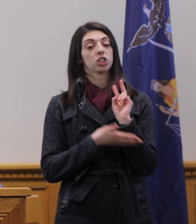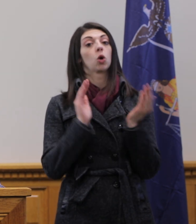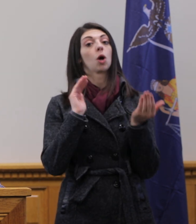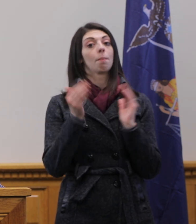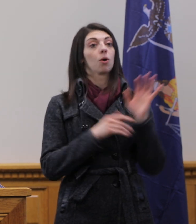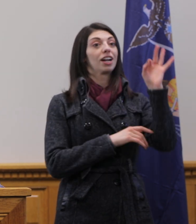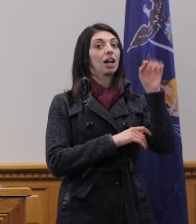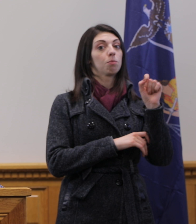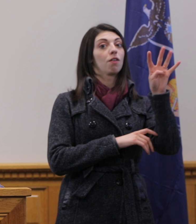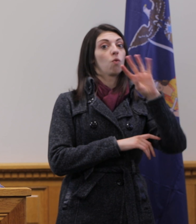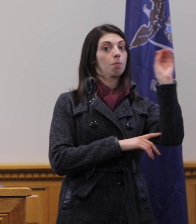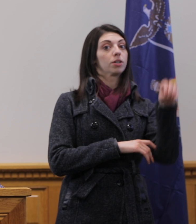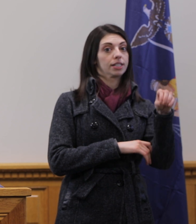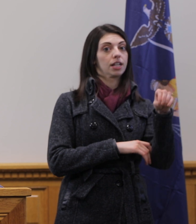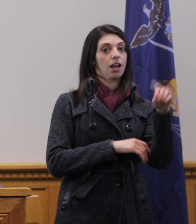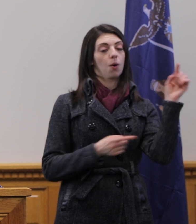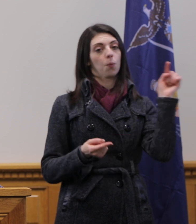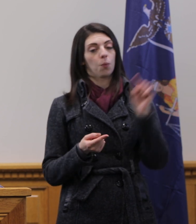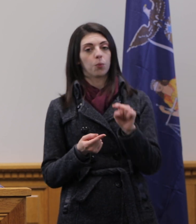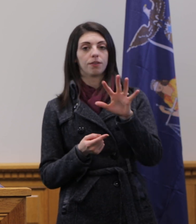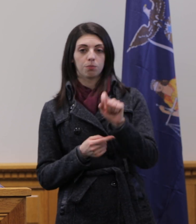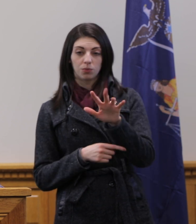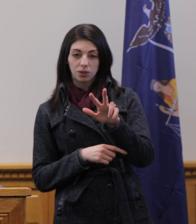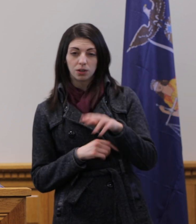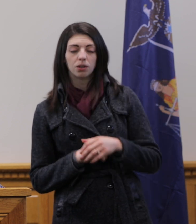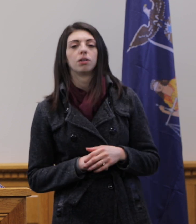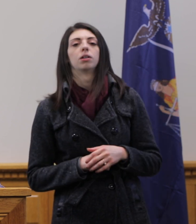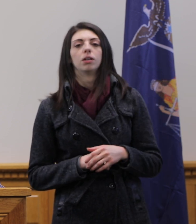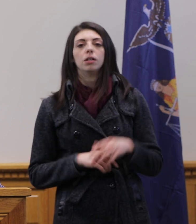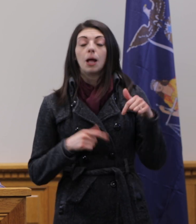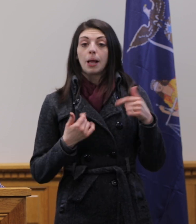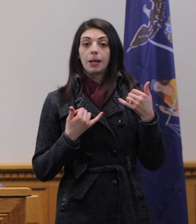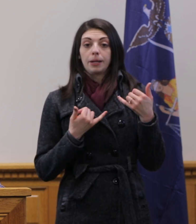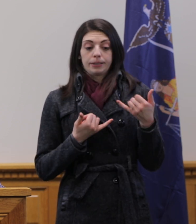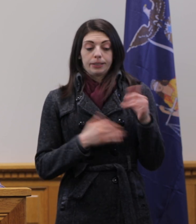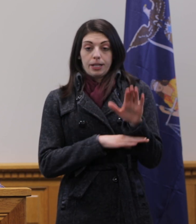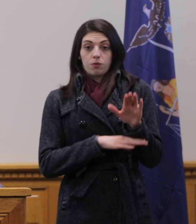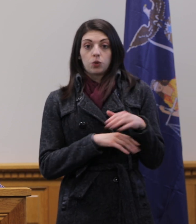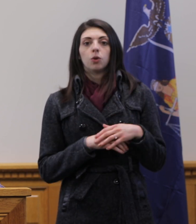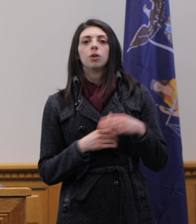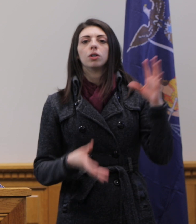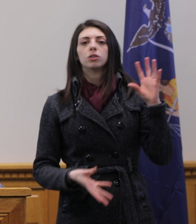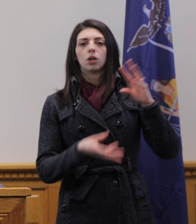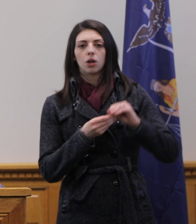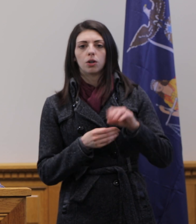at 9.4%. As of this afternoon, we've had